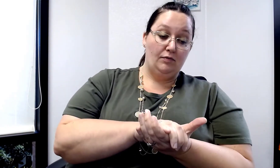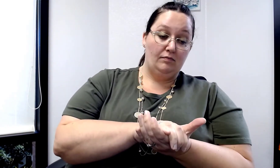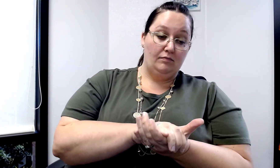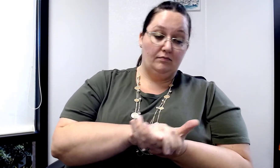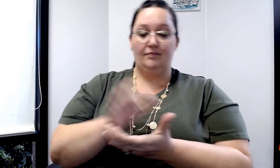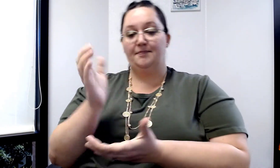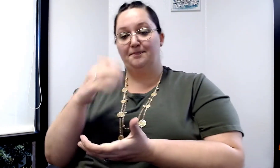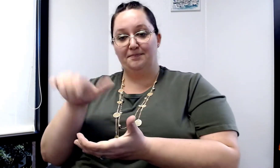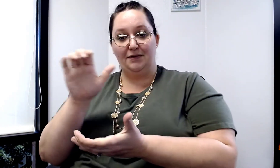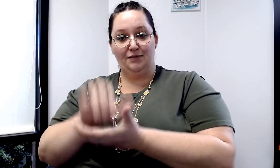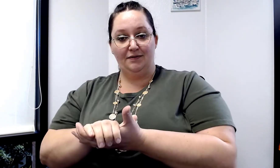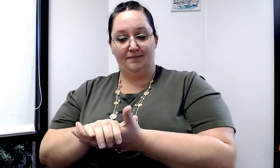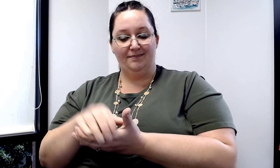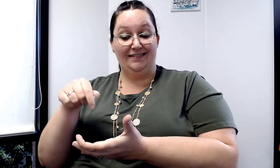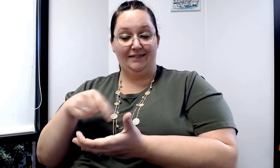Marry goes straight down, marriage circles.